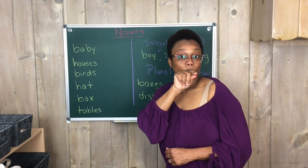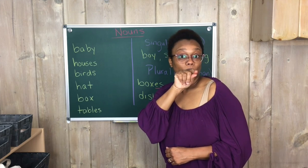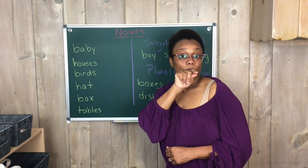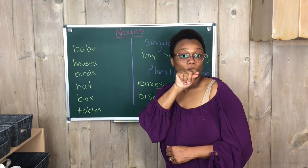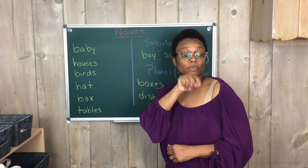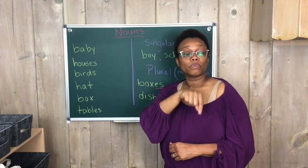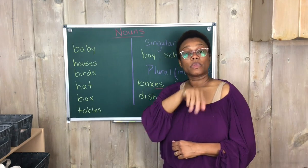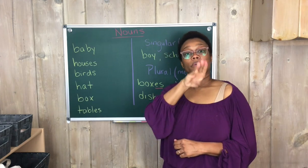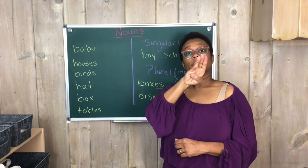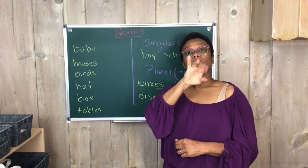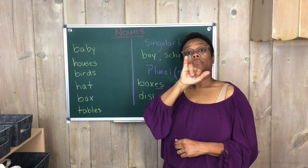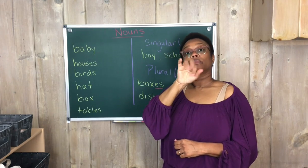Birds,